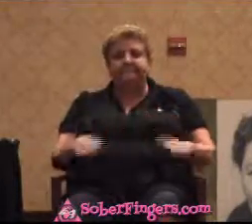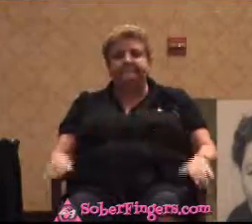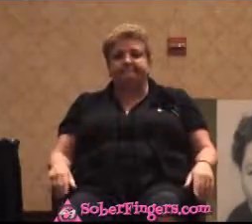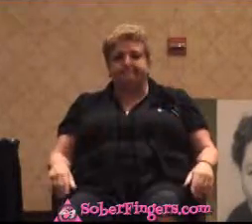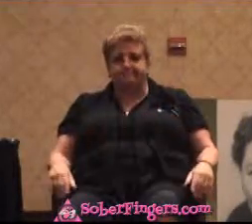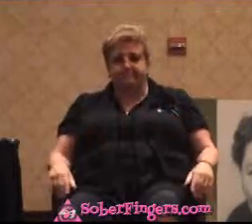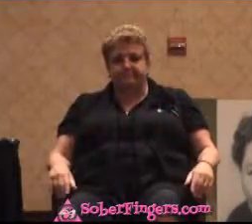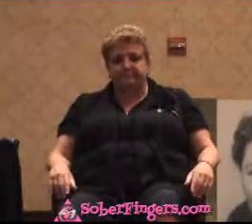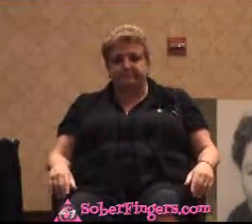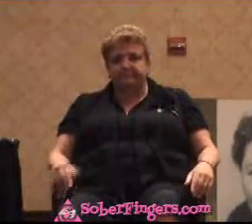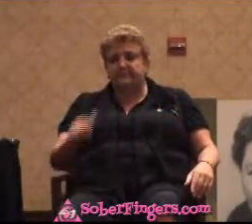Being drunk.